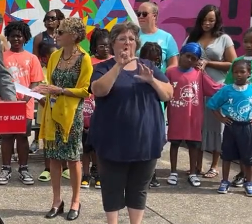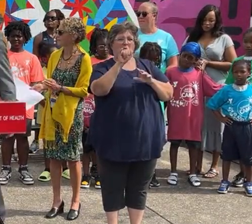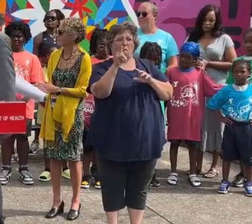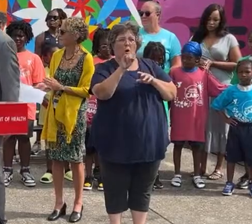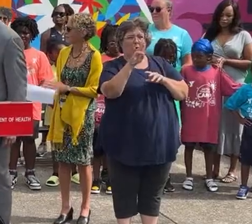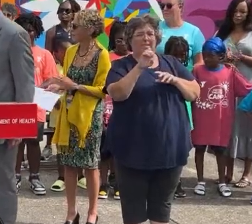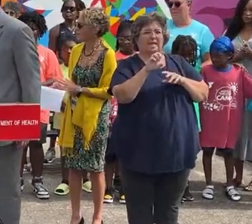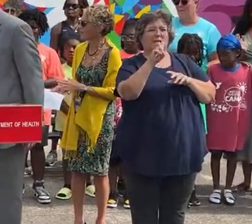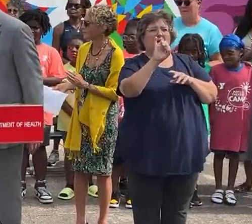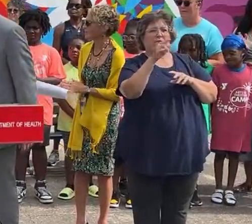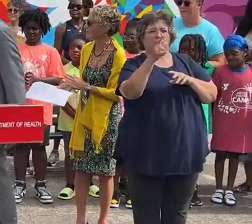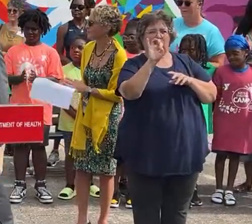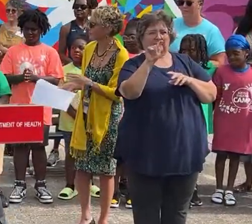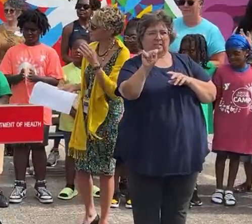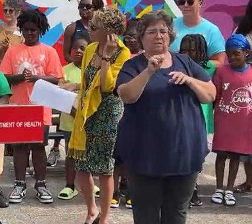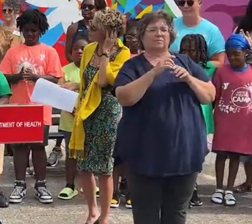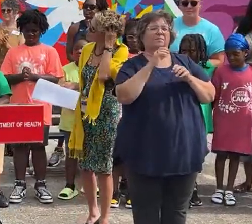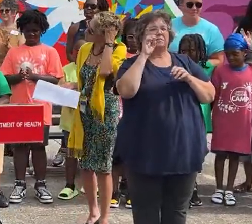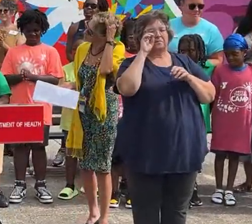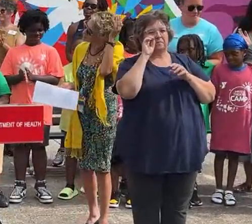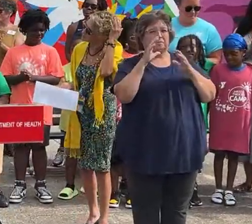Dupree. Thank you, sir.